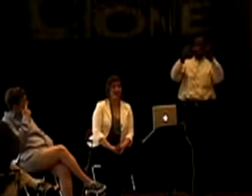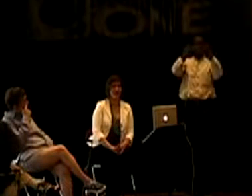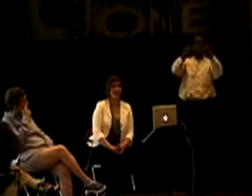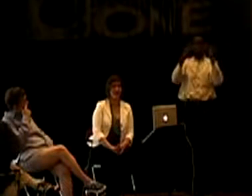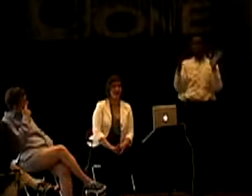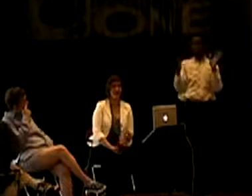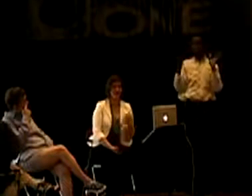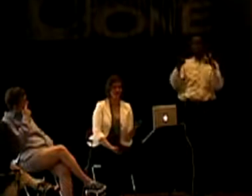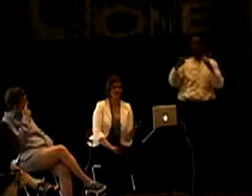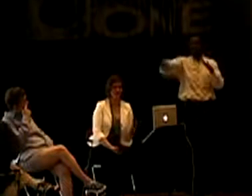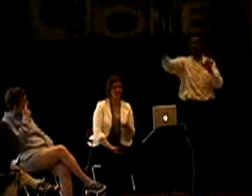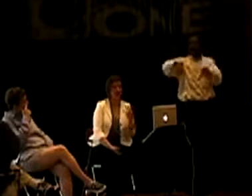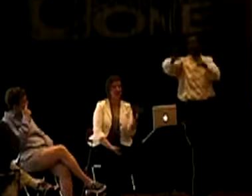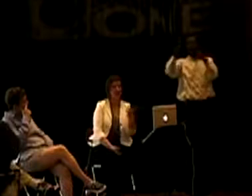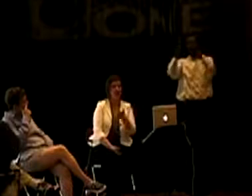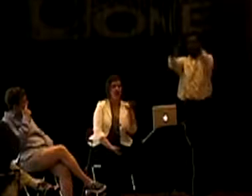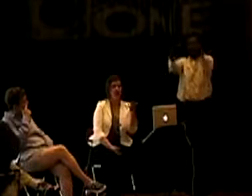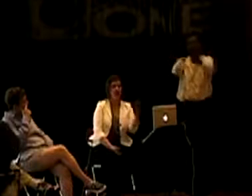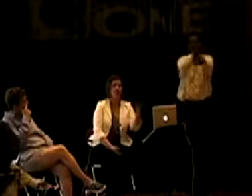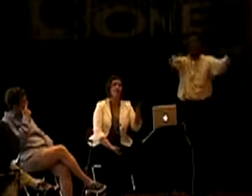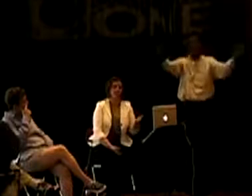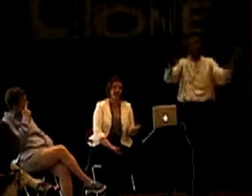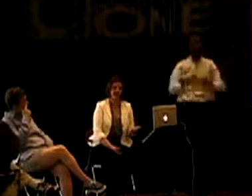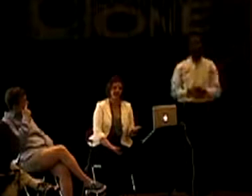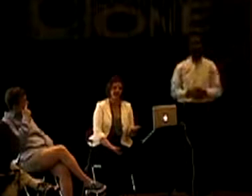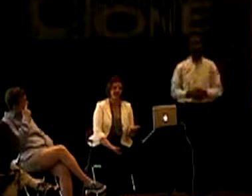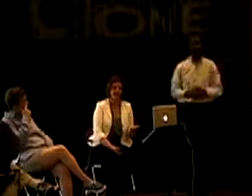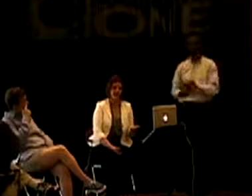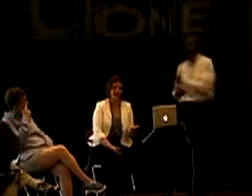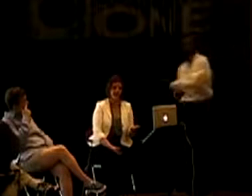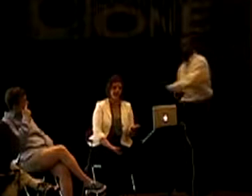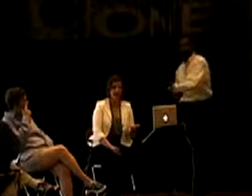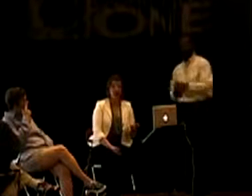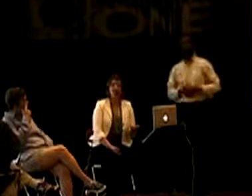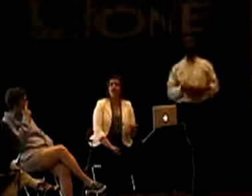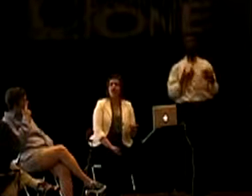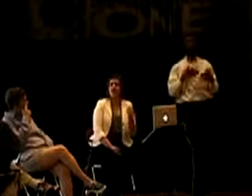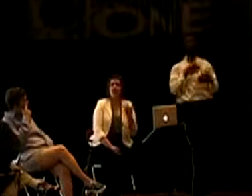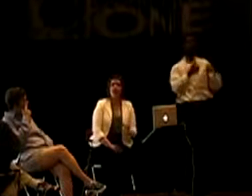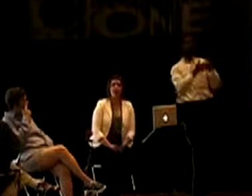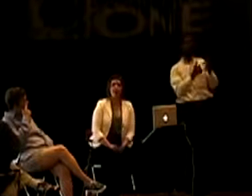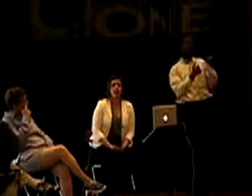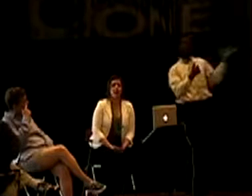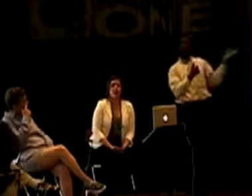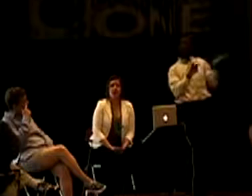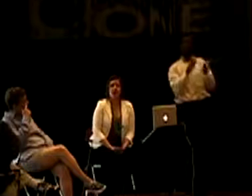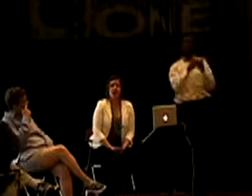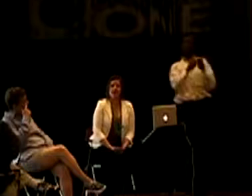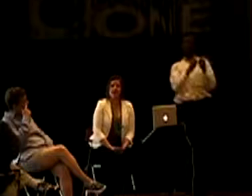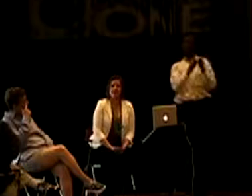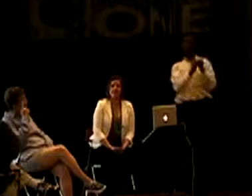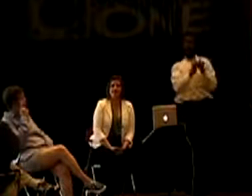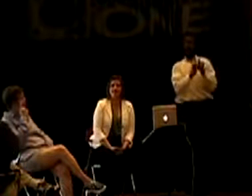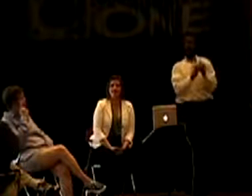It's an interesting challenge as a writer to have to think on all of those levels at once. We have other questions from the